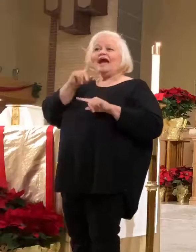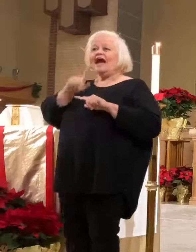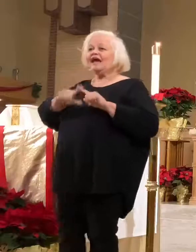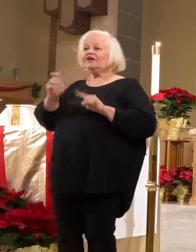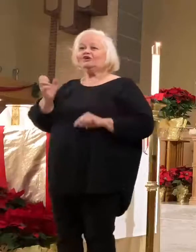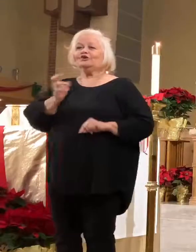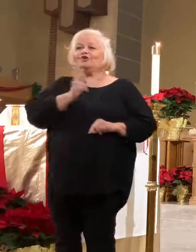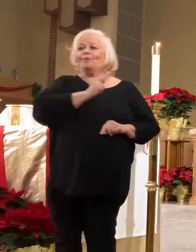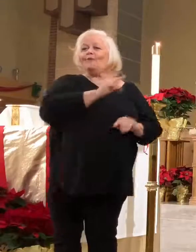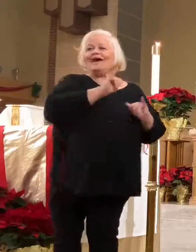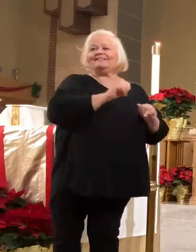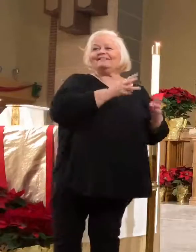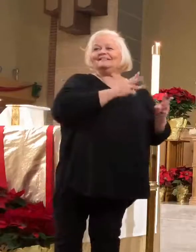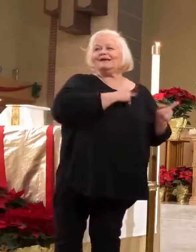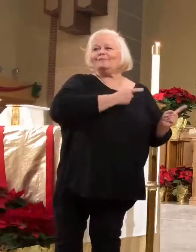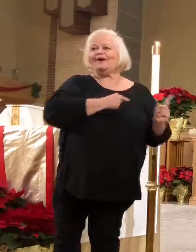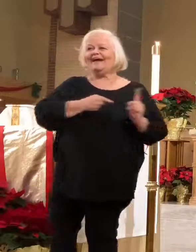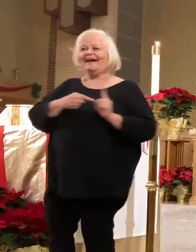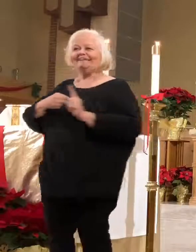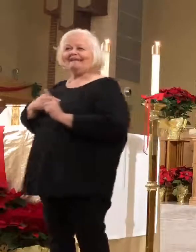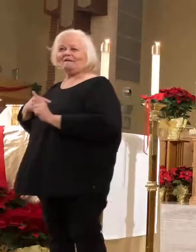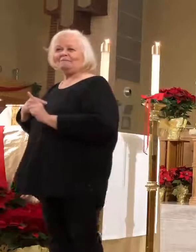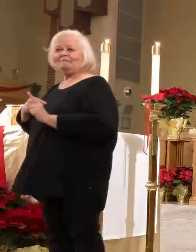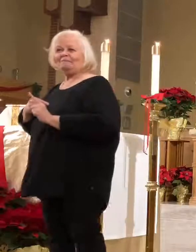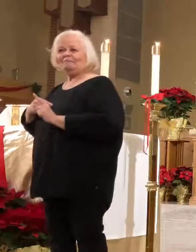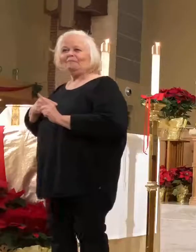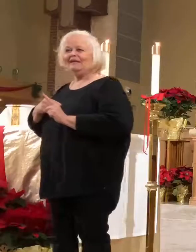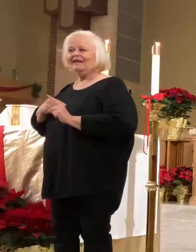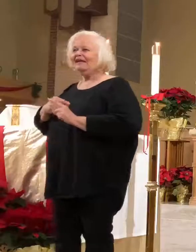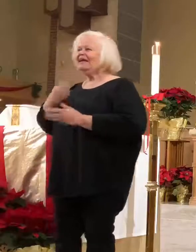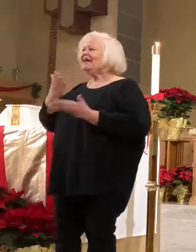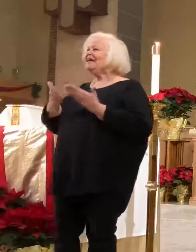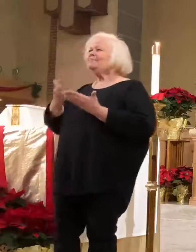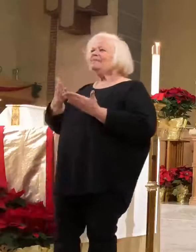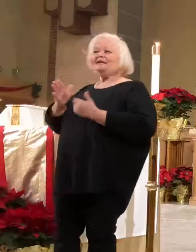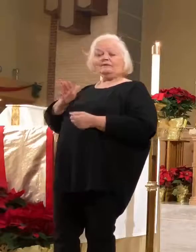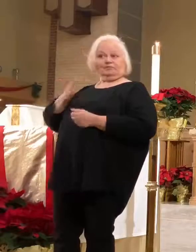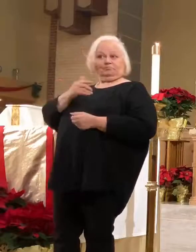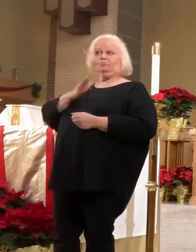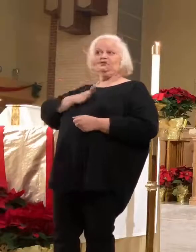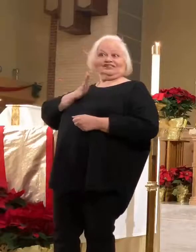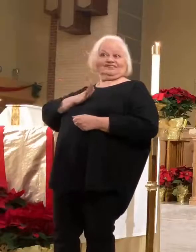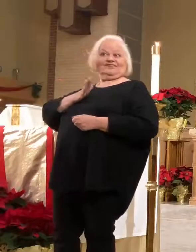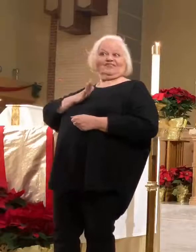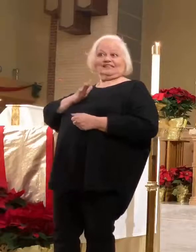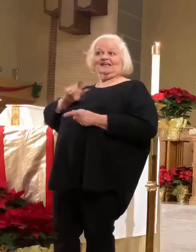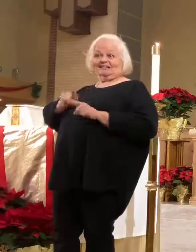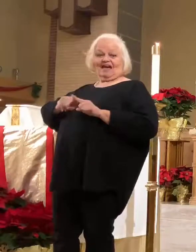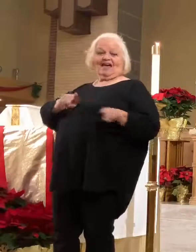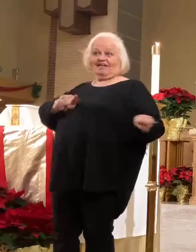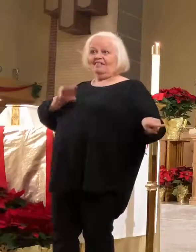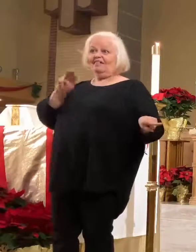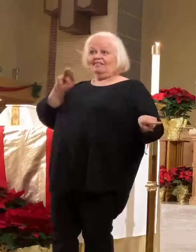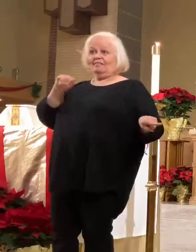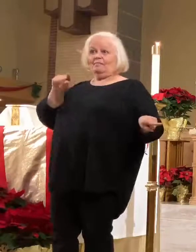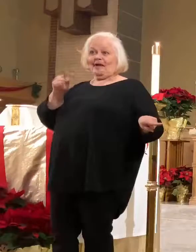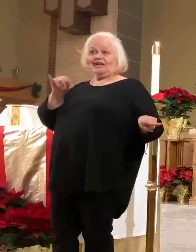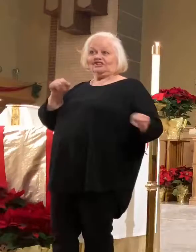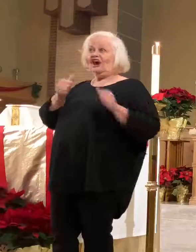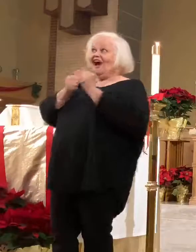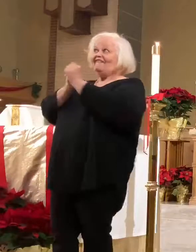I came. And it might have been a sophisticated way, like the Magi following the